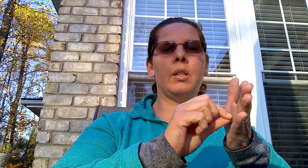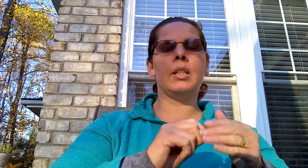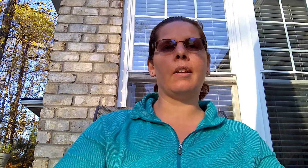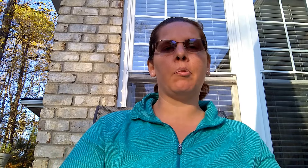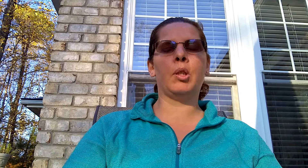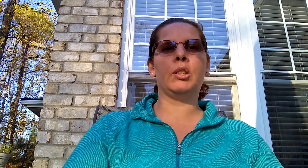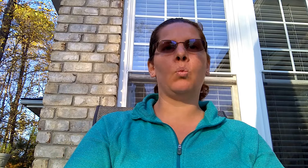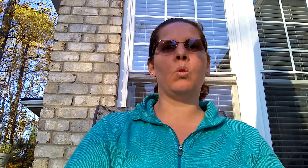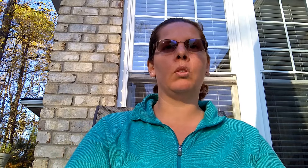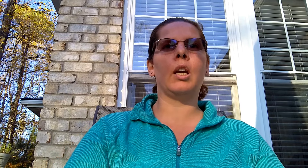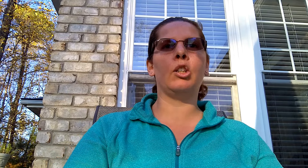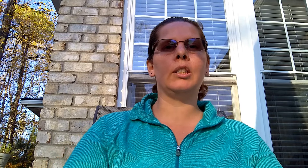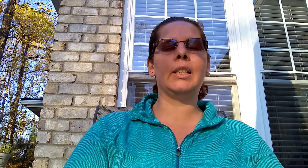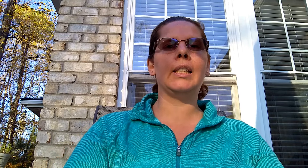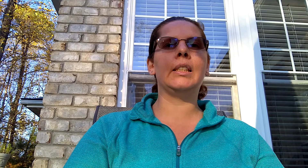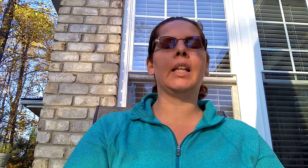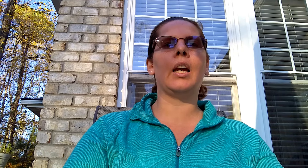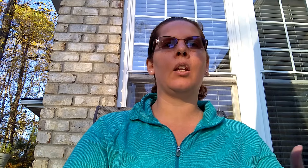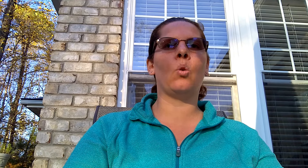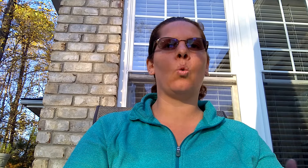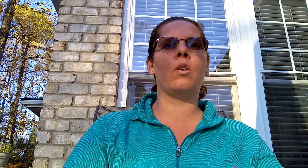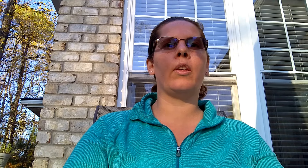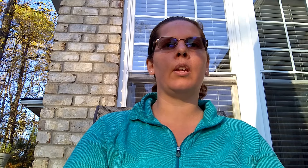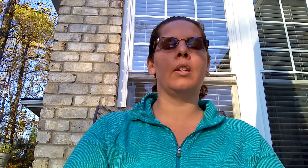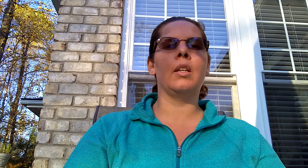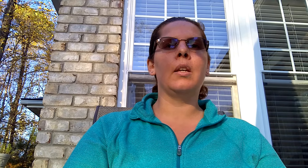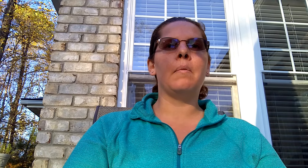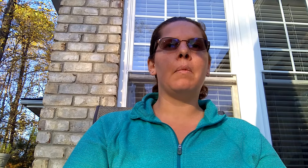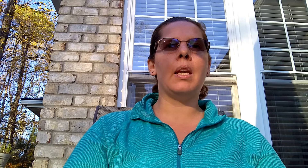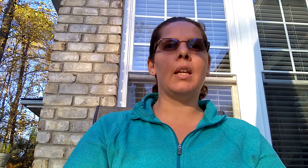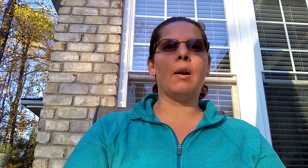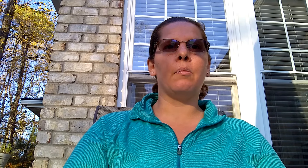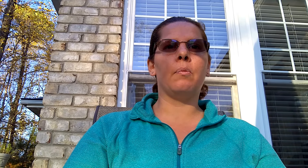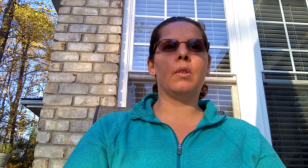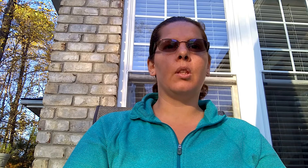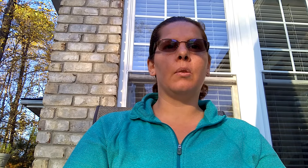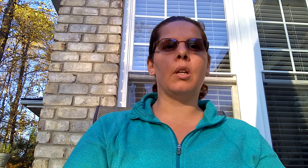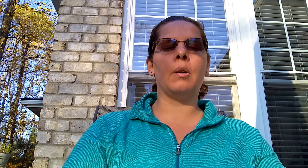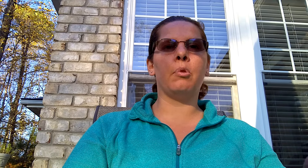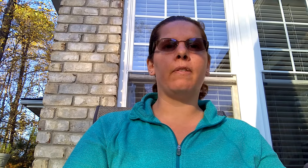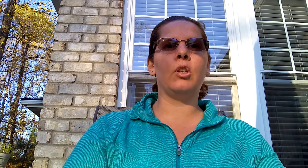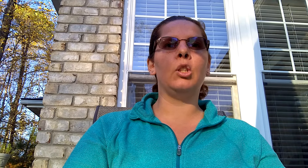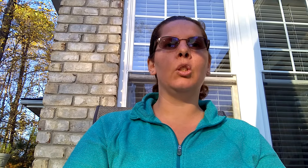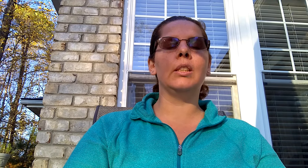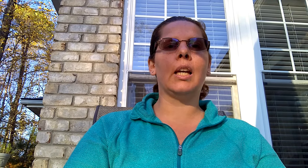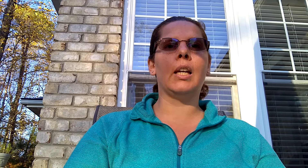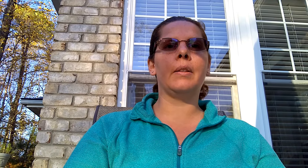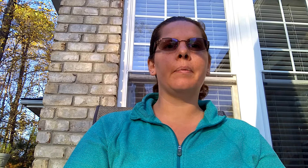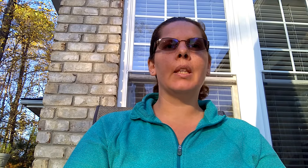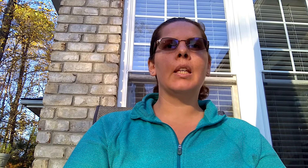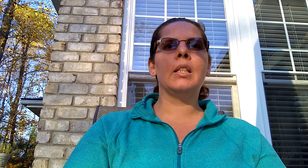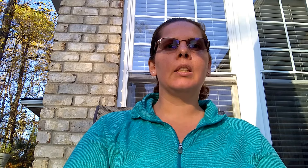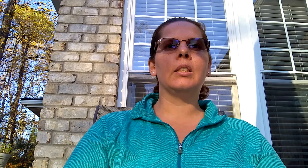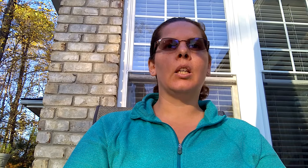deaf person will understand sign, or they may not prefer to use sign.